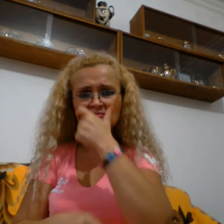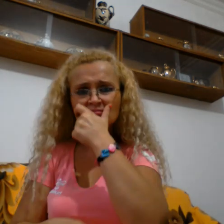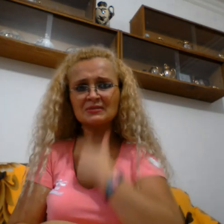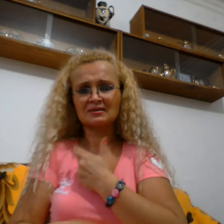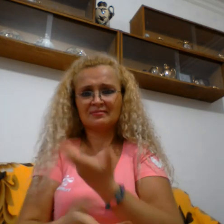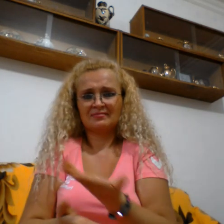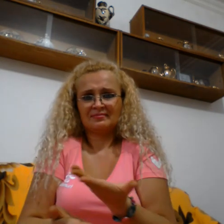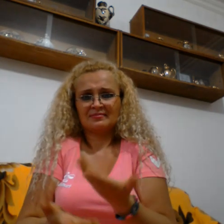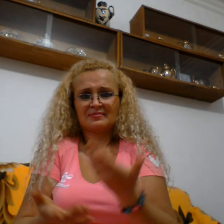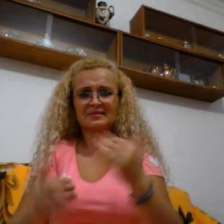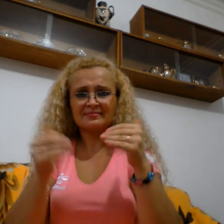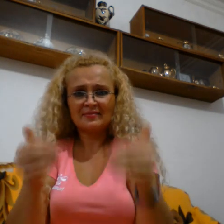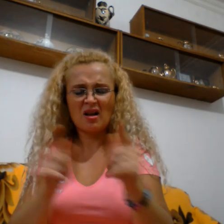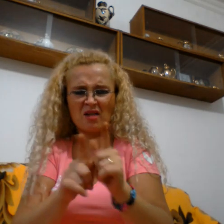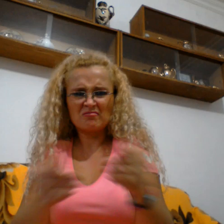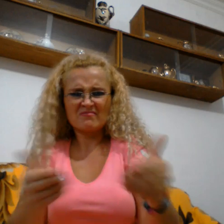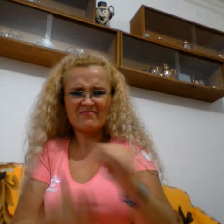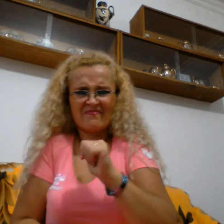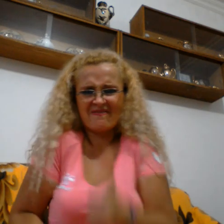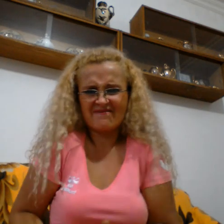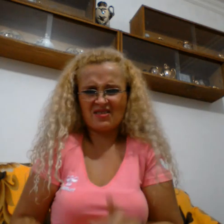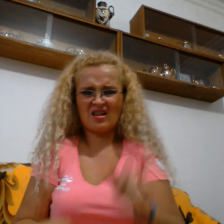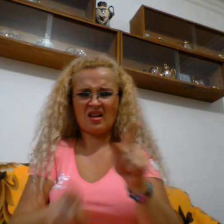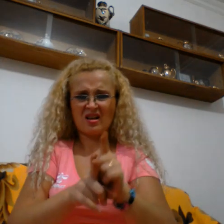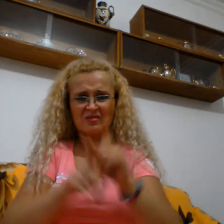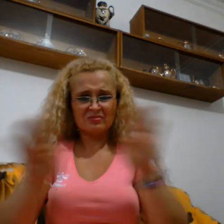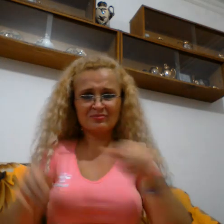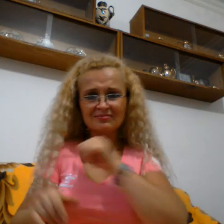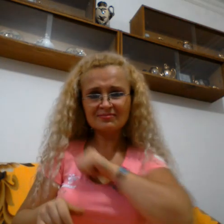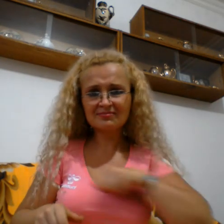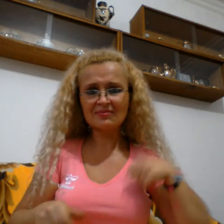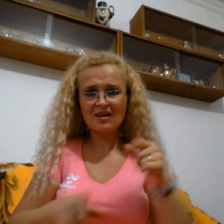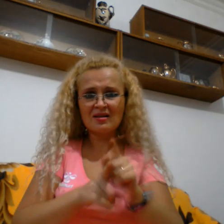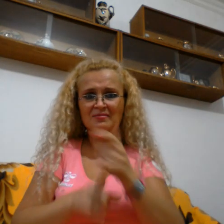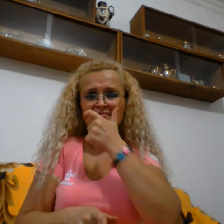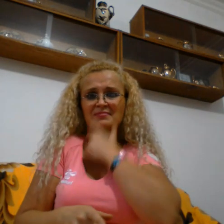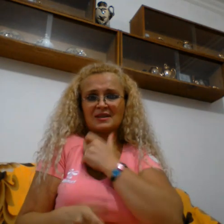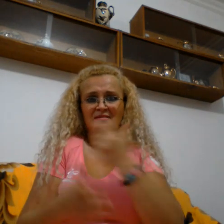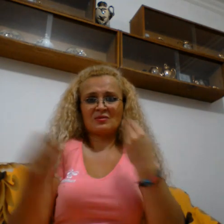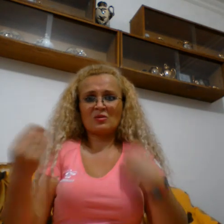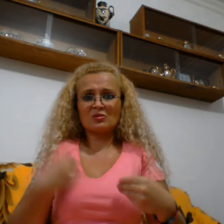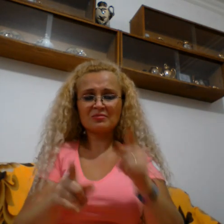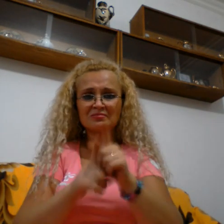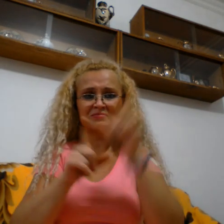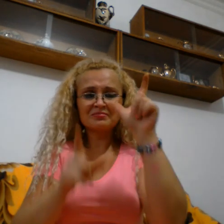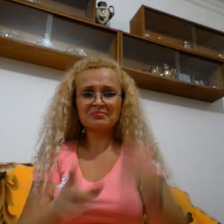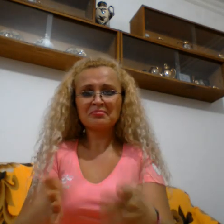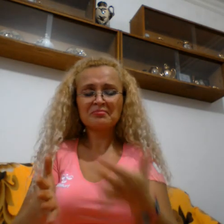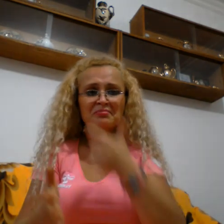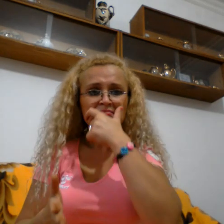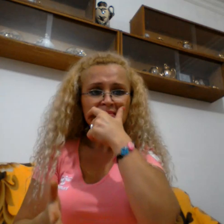training taking place right now over in Star City, Russia, at the Gagarin Cosmonaut Training Center.